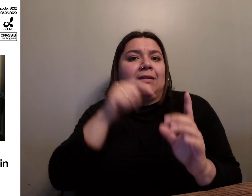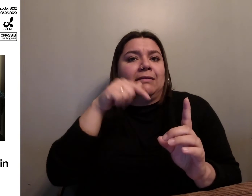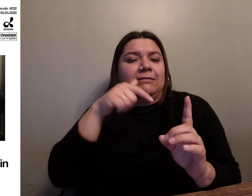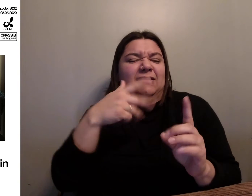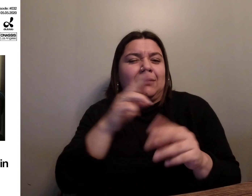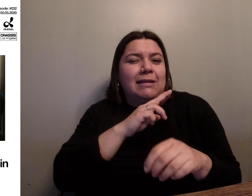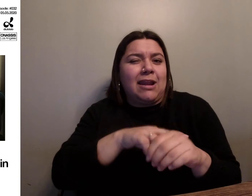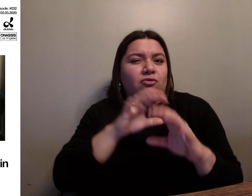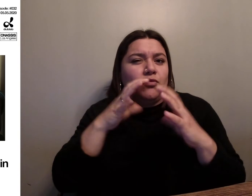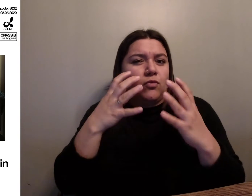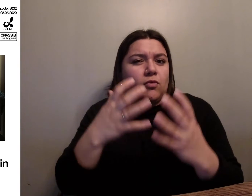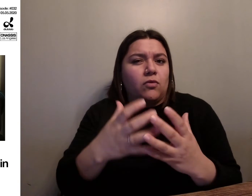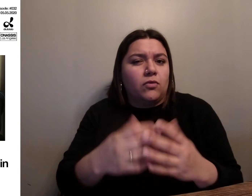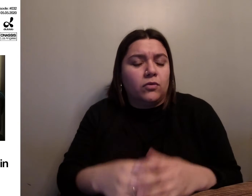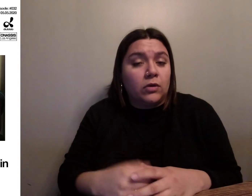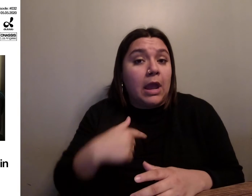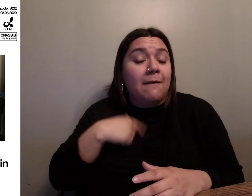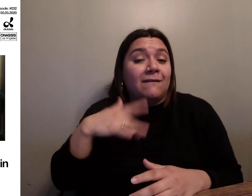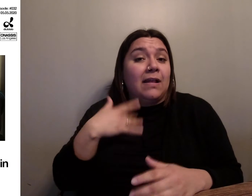day.